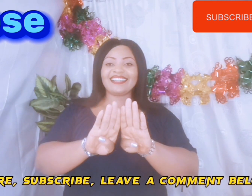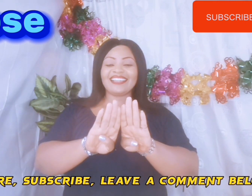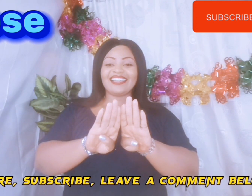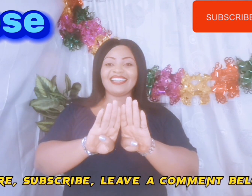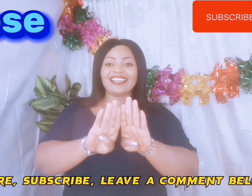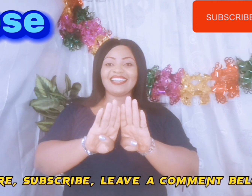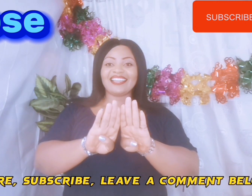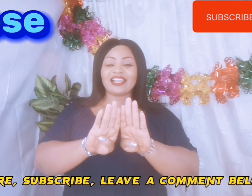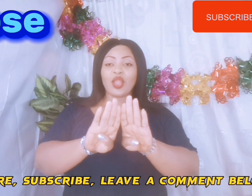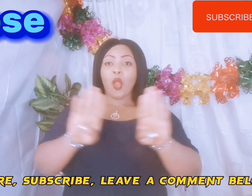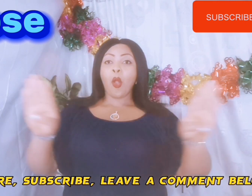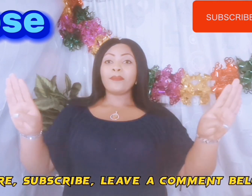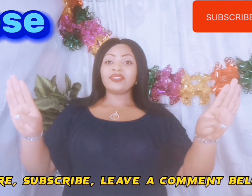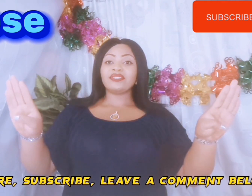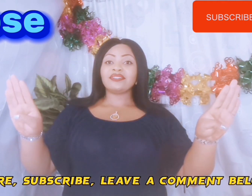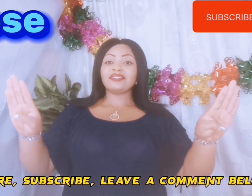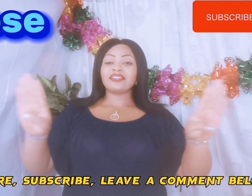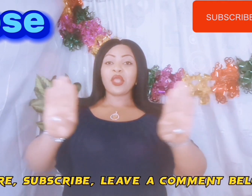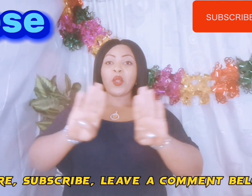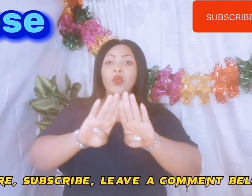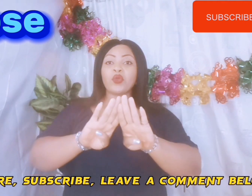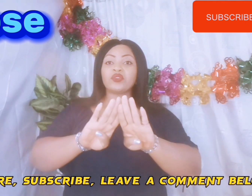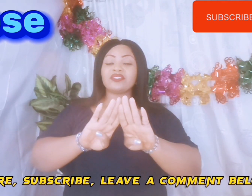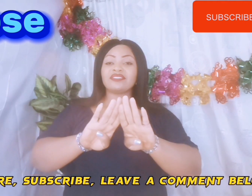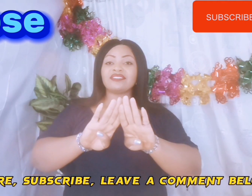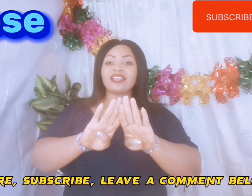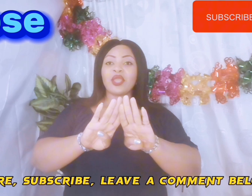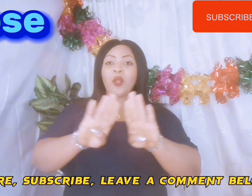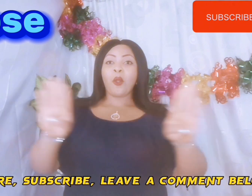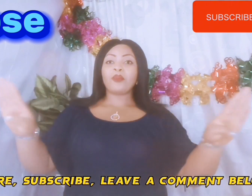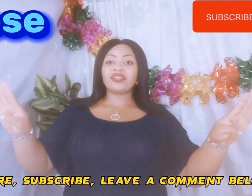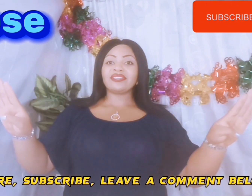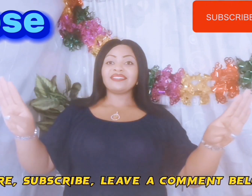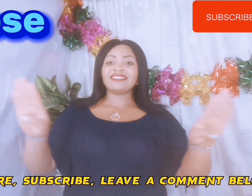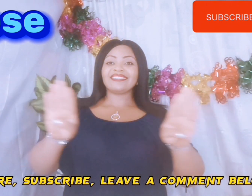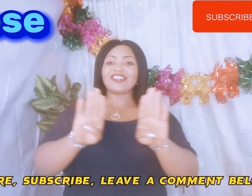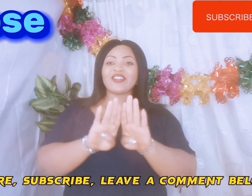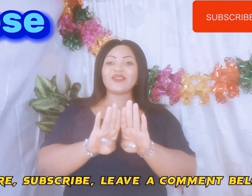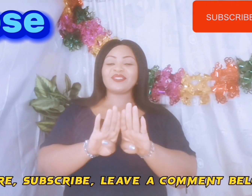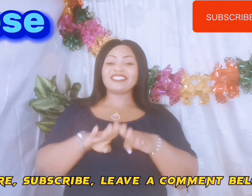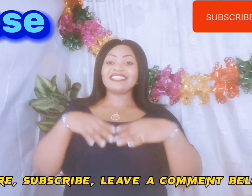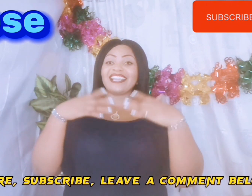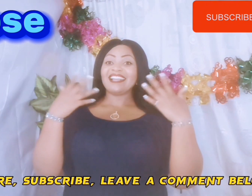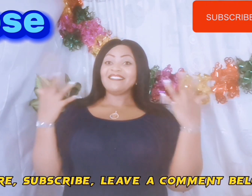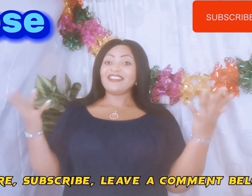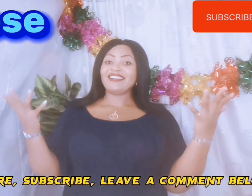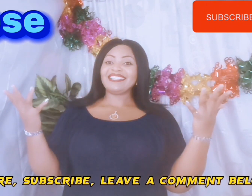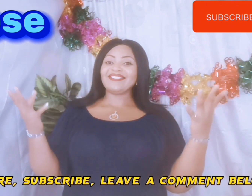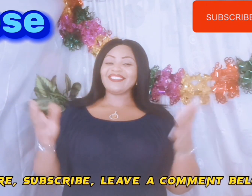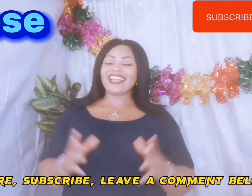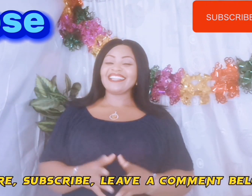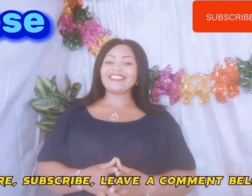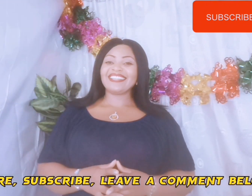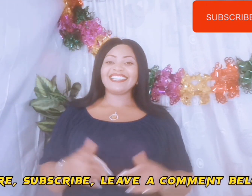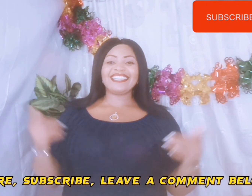Okay? Yes. Open, close. Open, close. Very